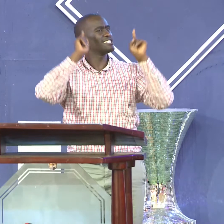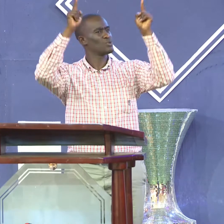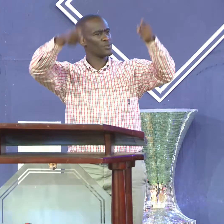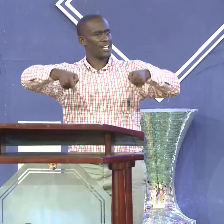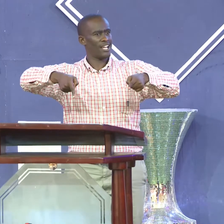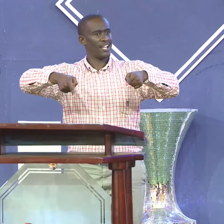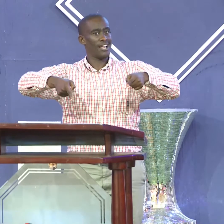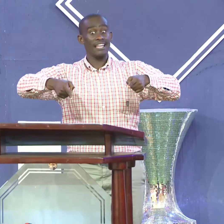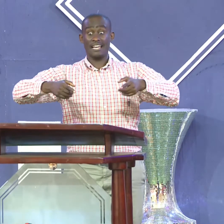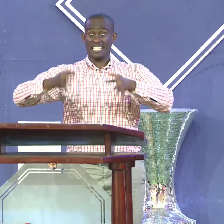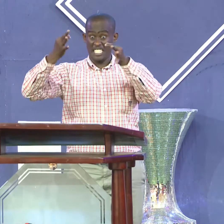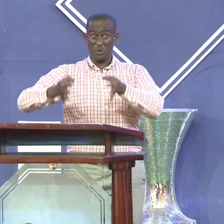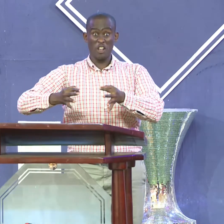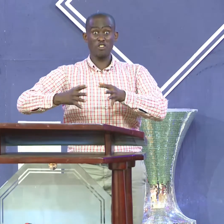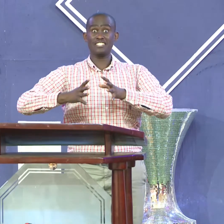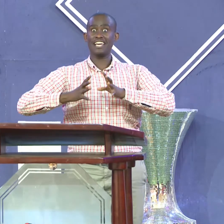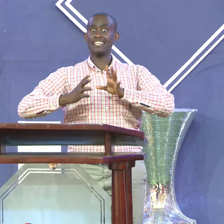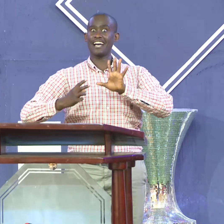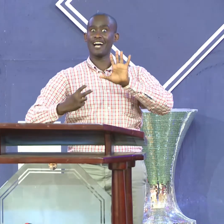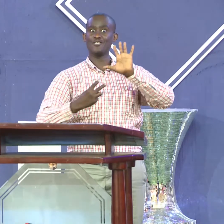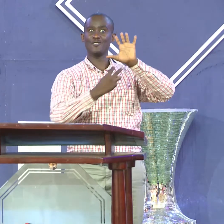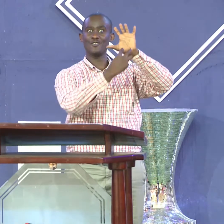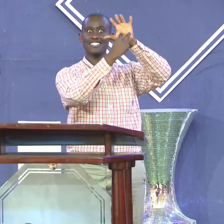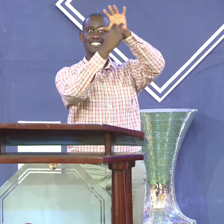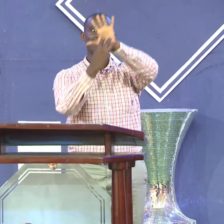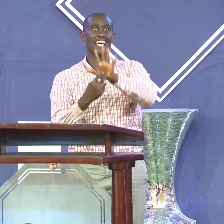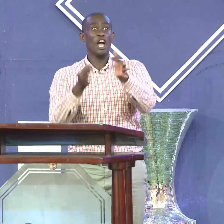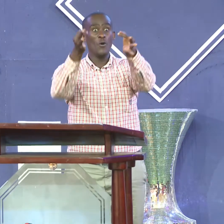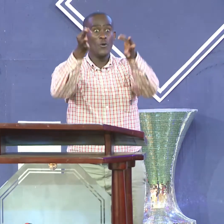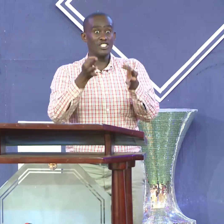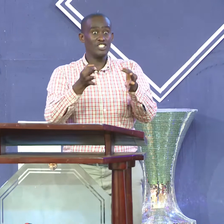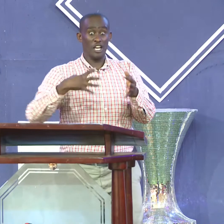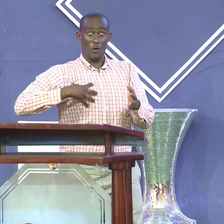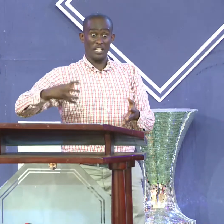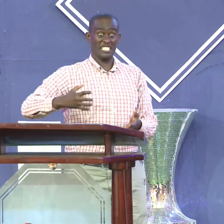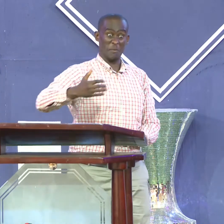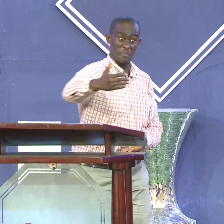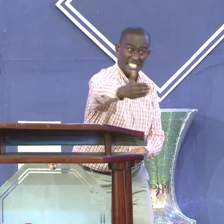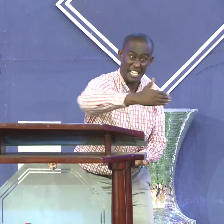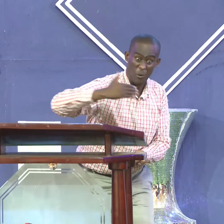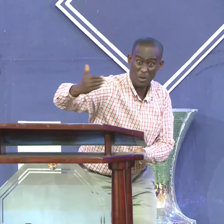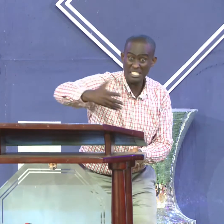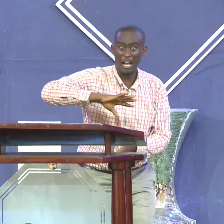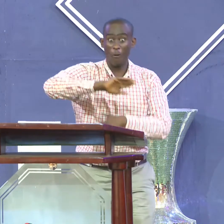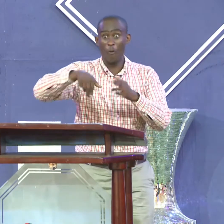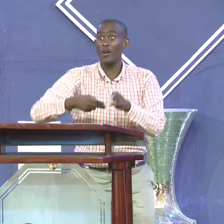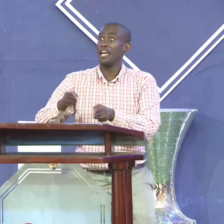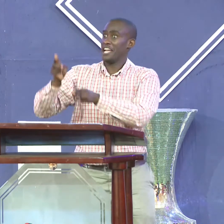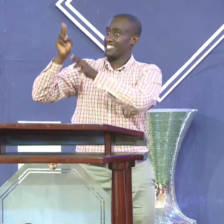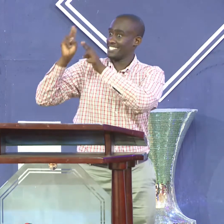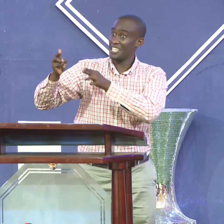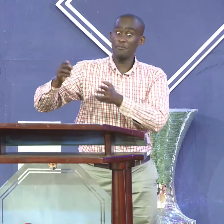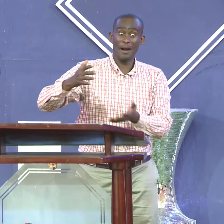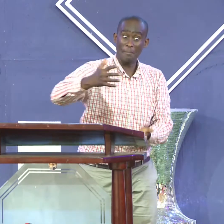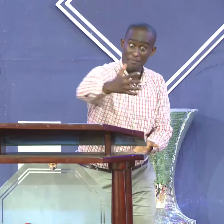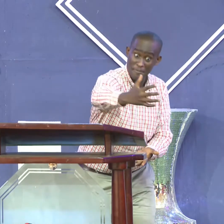time comes. And then it will manifold. The riches will come at your feet. All the glories you're seeking